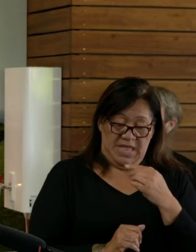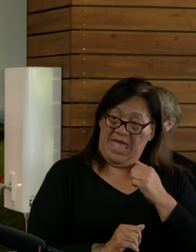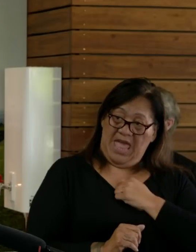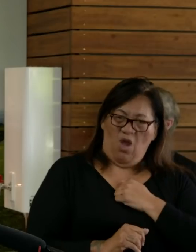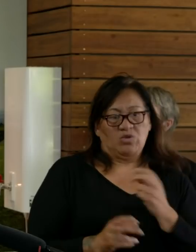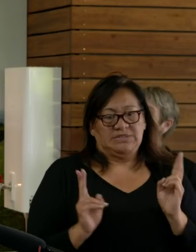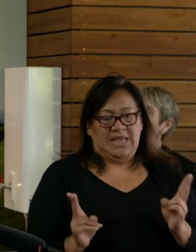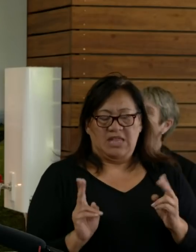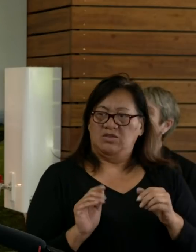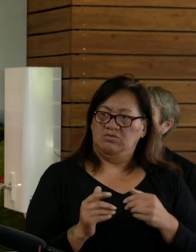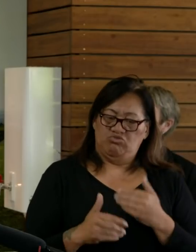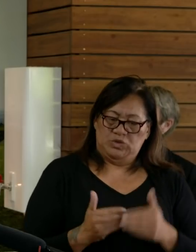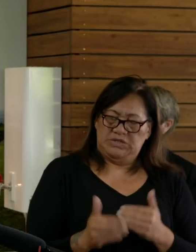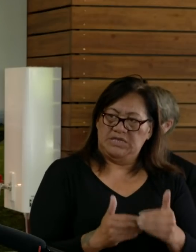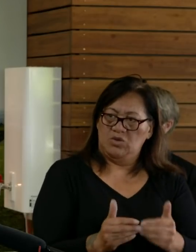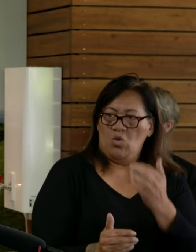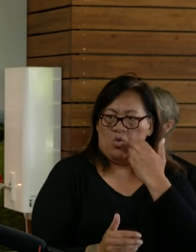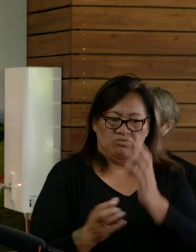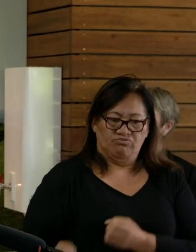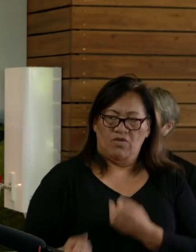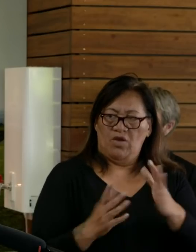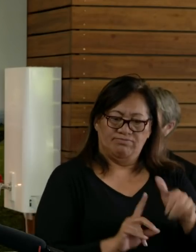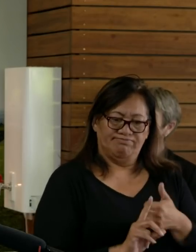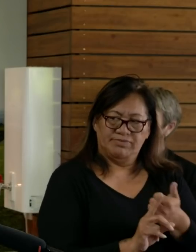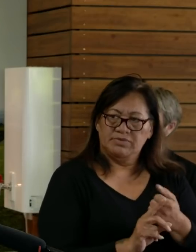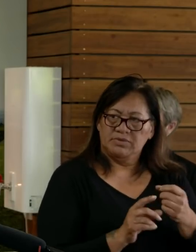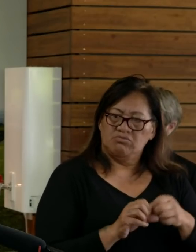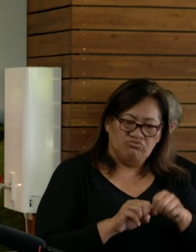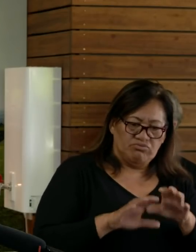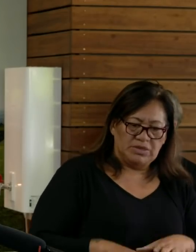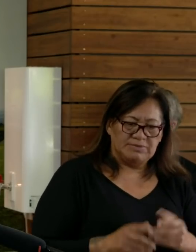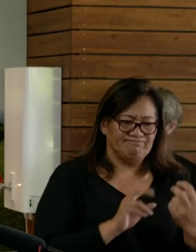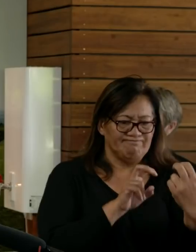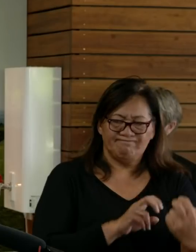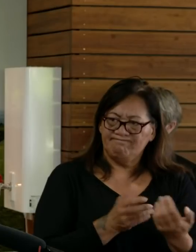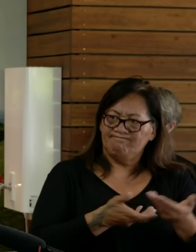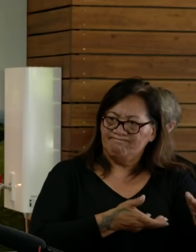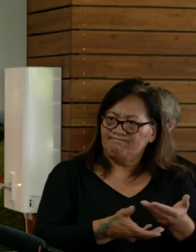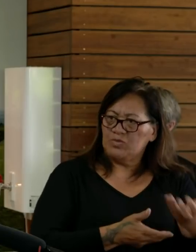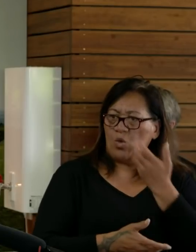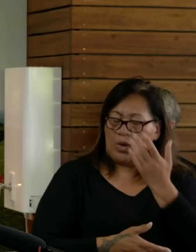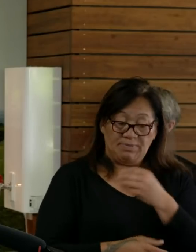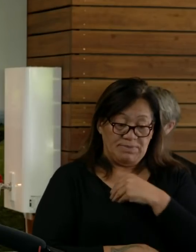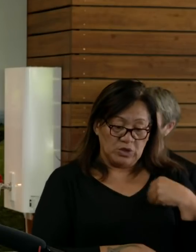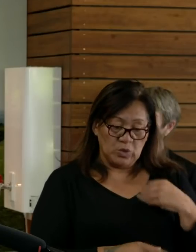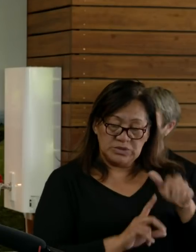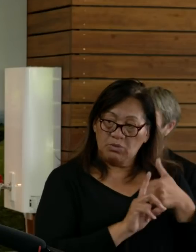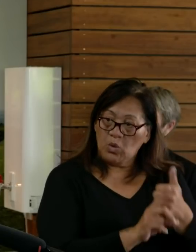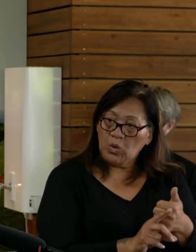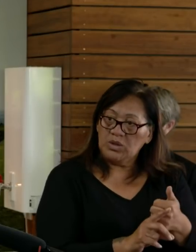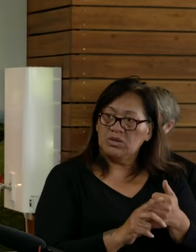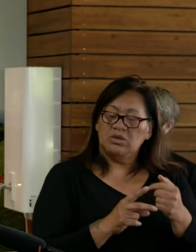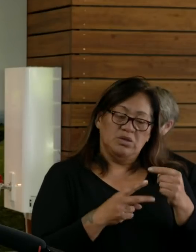standard operating procedures that we will provide the debriefing and medical